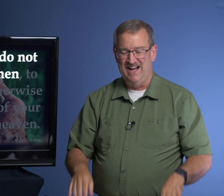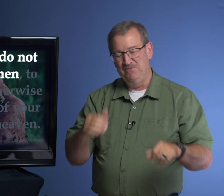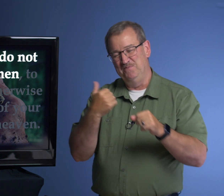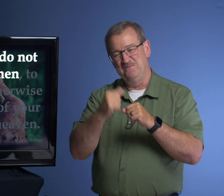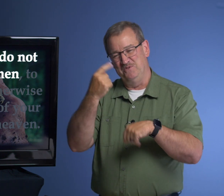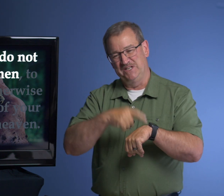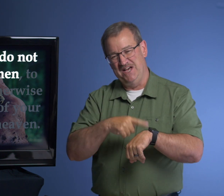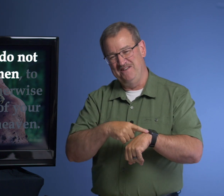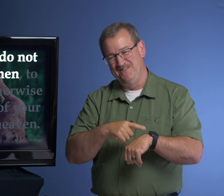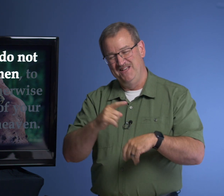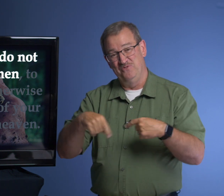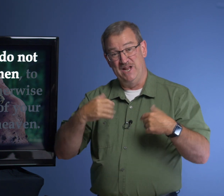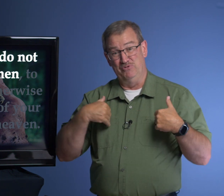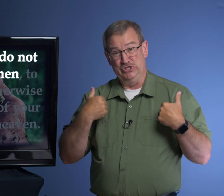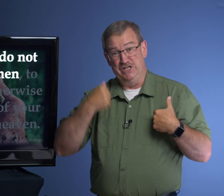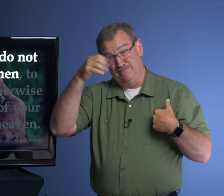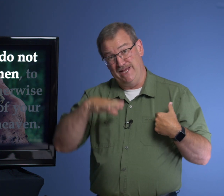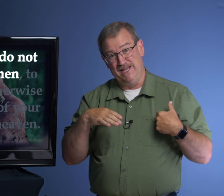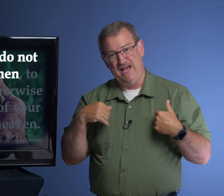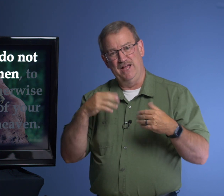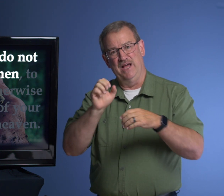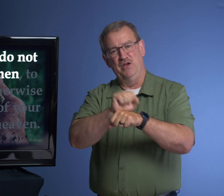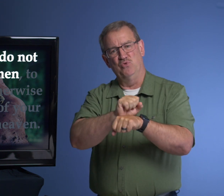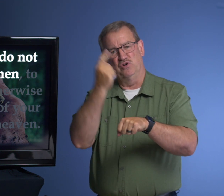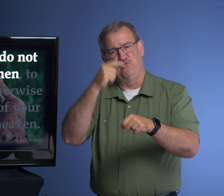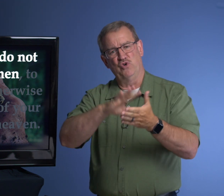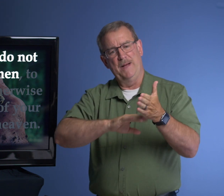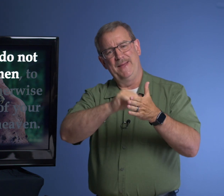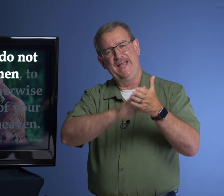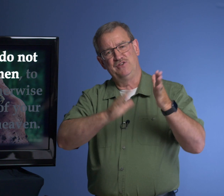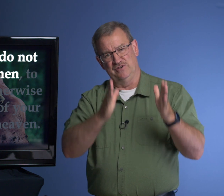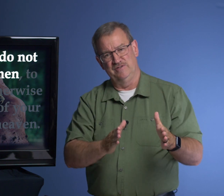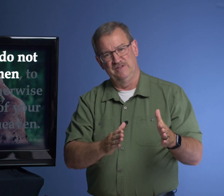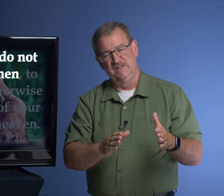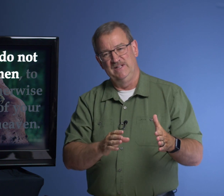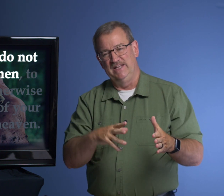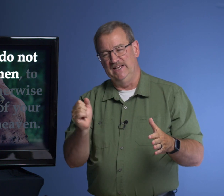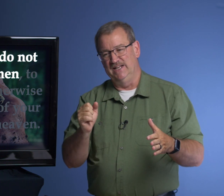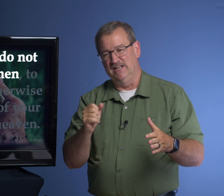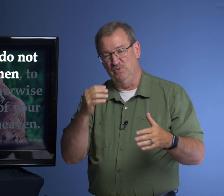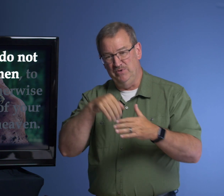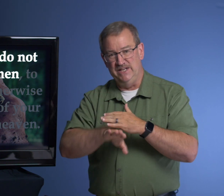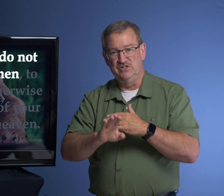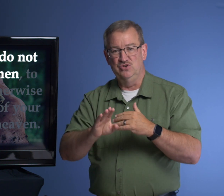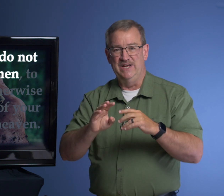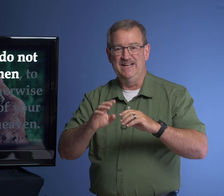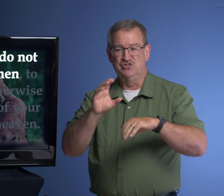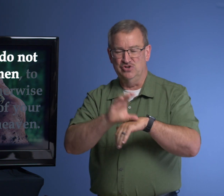I remember one time when I was a young man, I worked for a painter. And we went into a church.